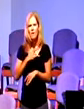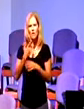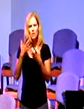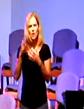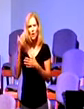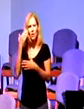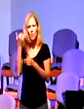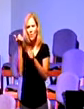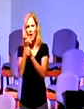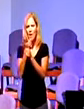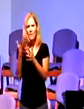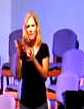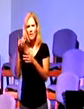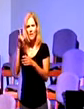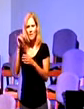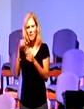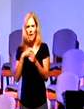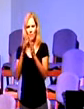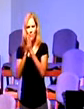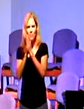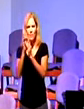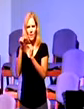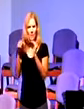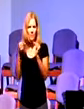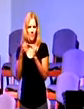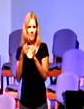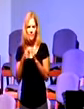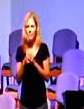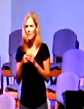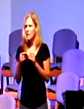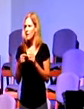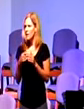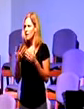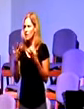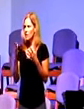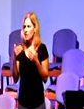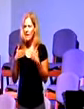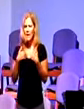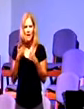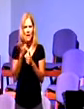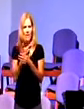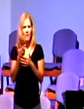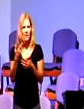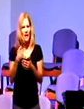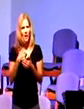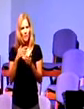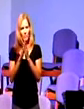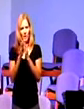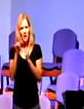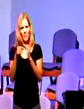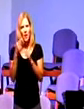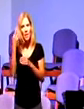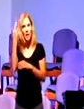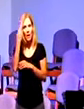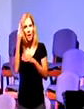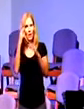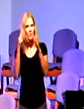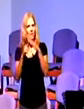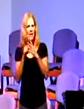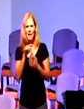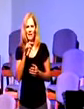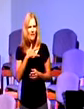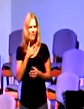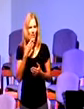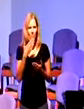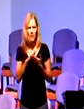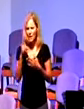knew everything that I was praying for. And then she already had everything that I was praying for. And then I realized that I didn't need to feel